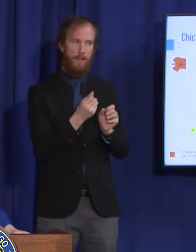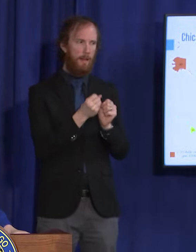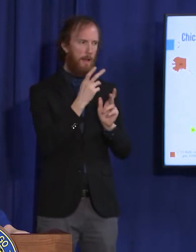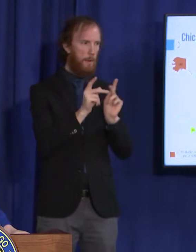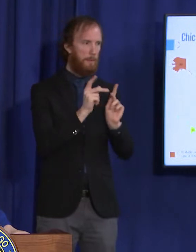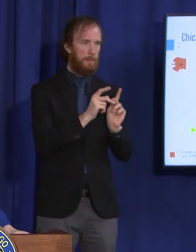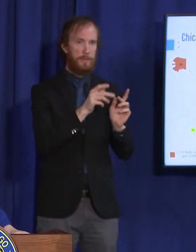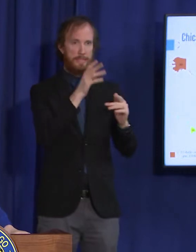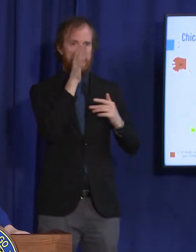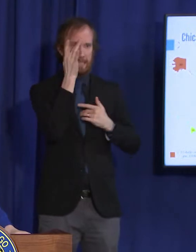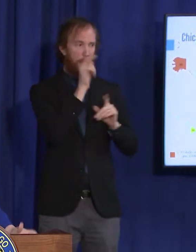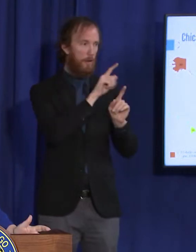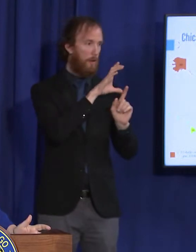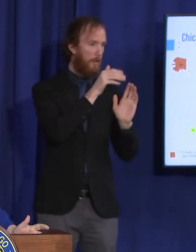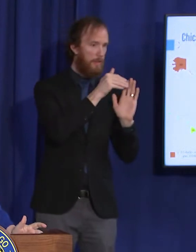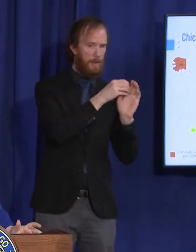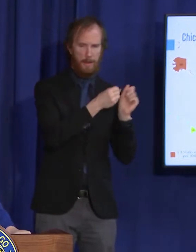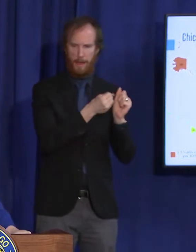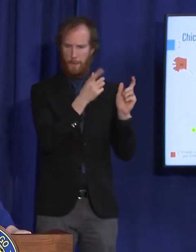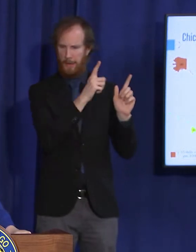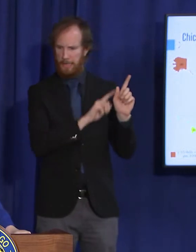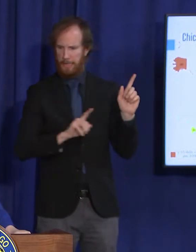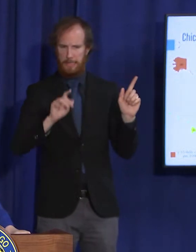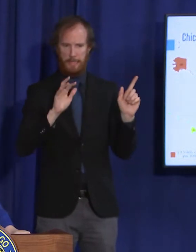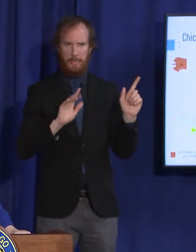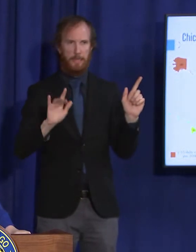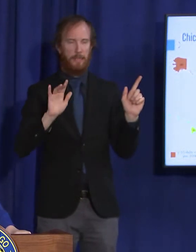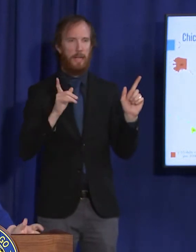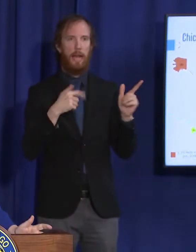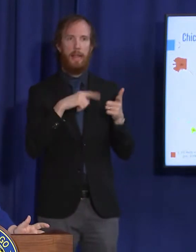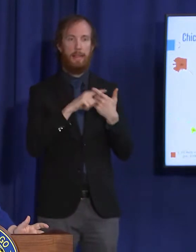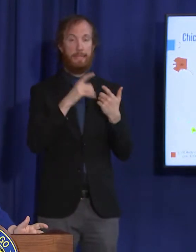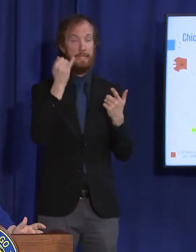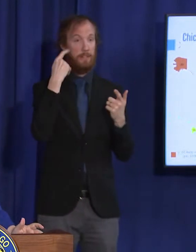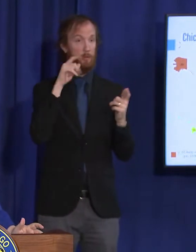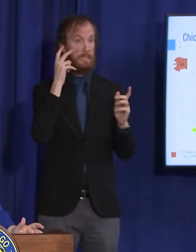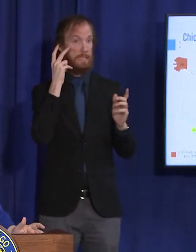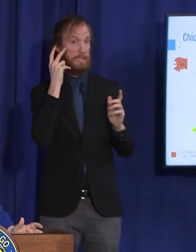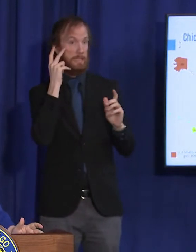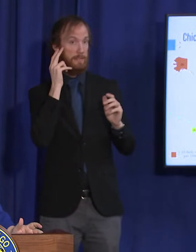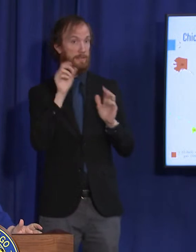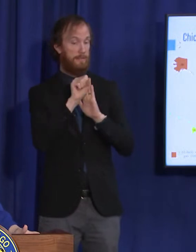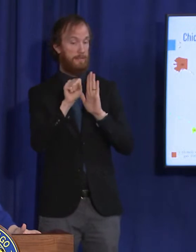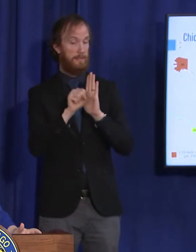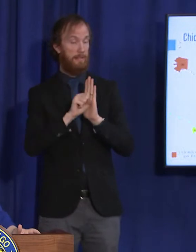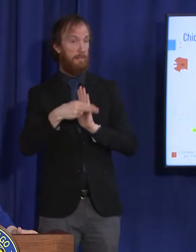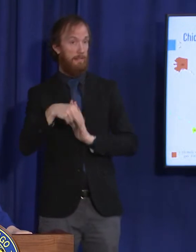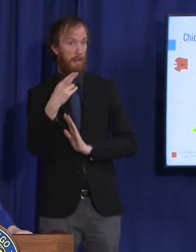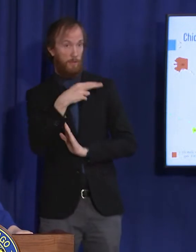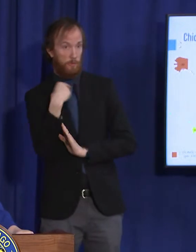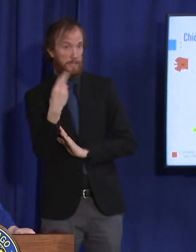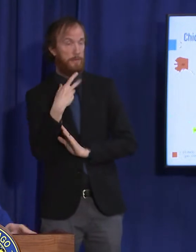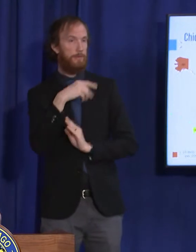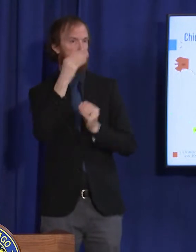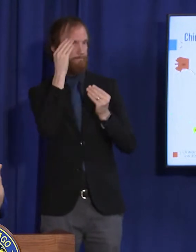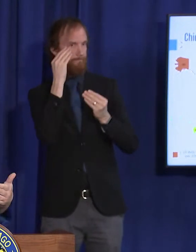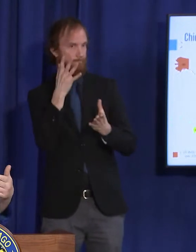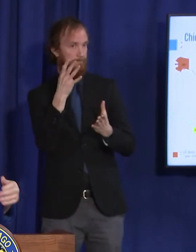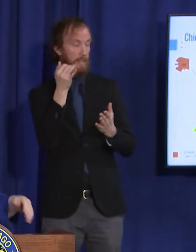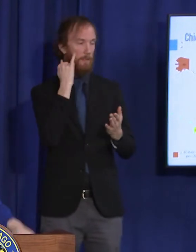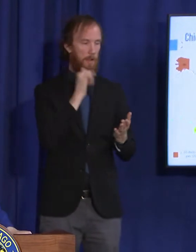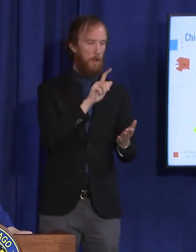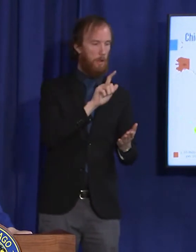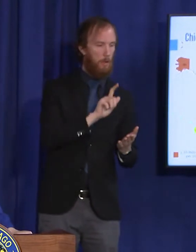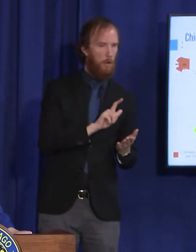100,000 and then sharing states that are higher risk and states that are lower risk. So as